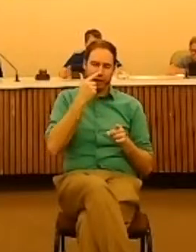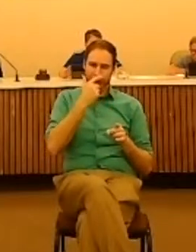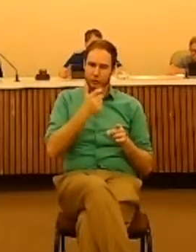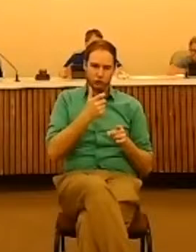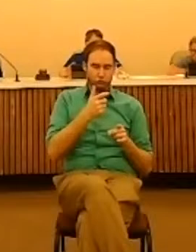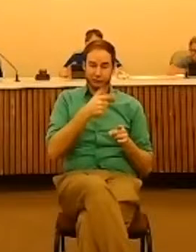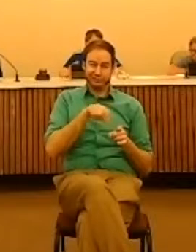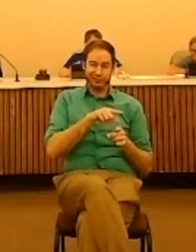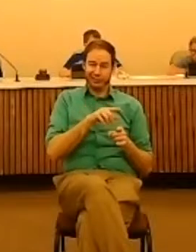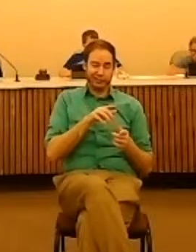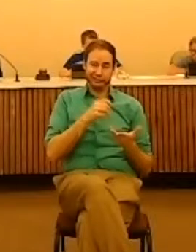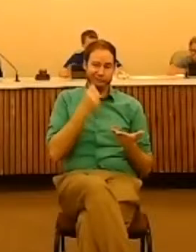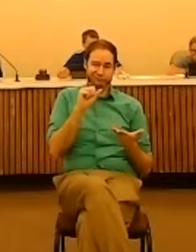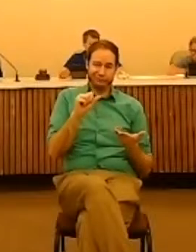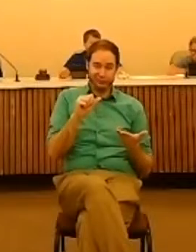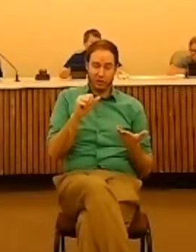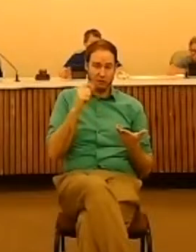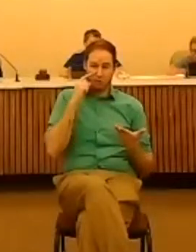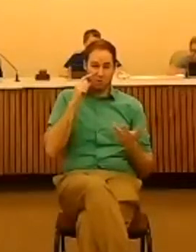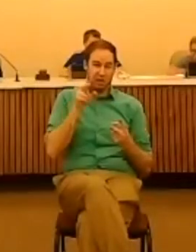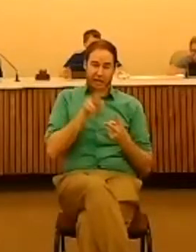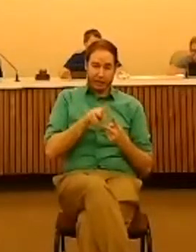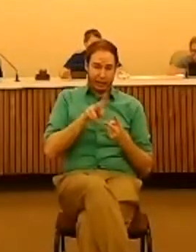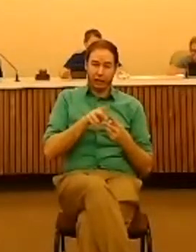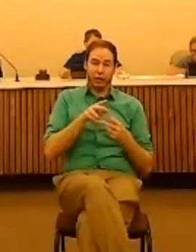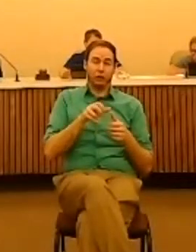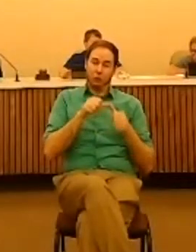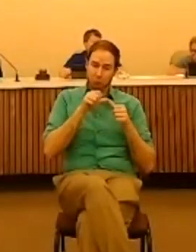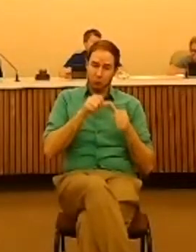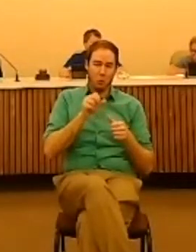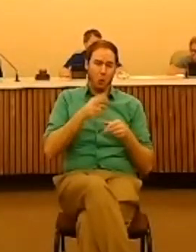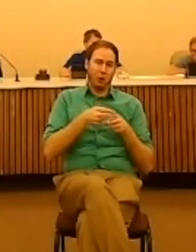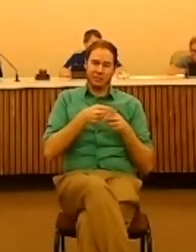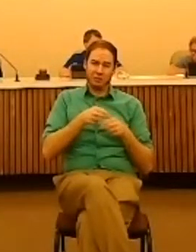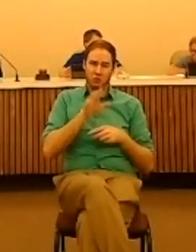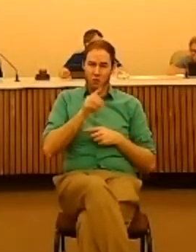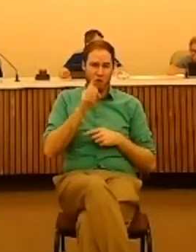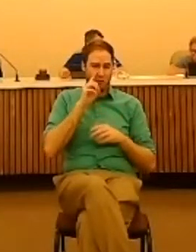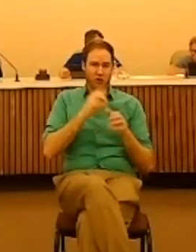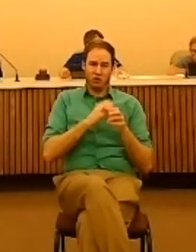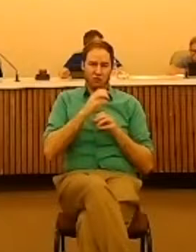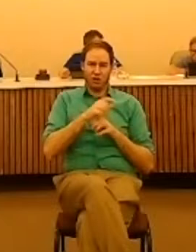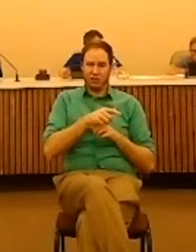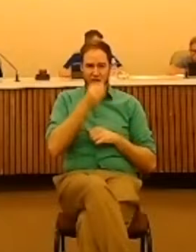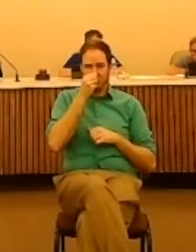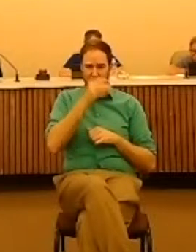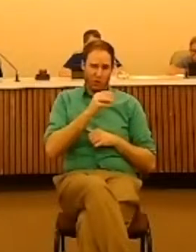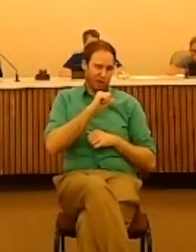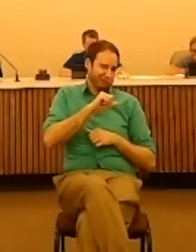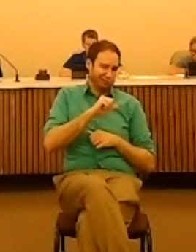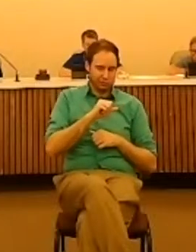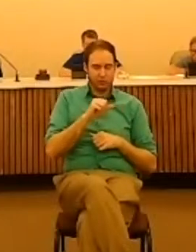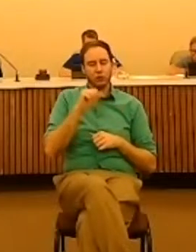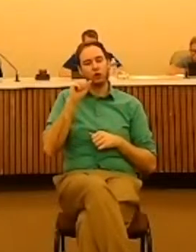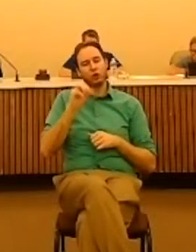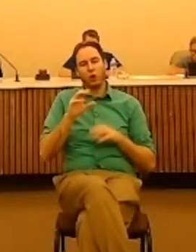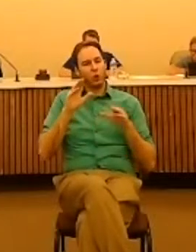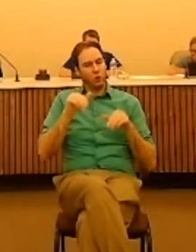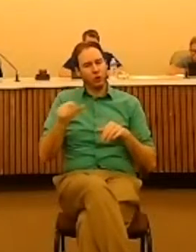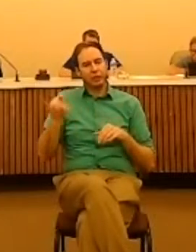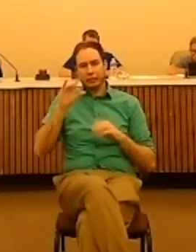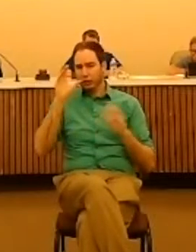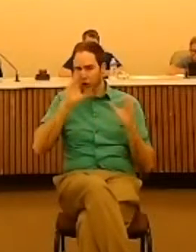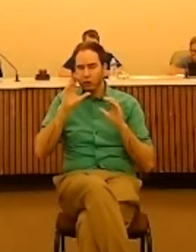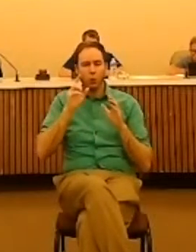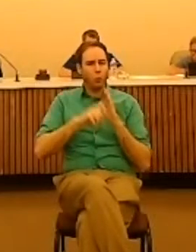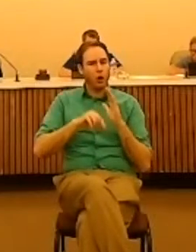interested in either a permanent road or a construction road. So they did